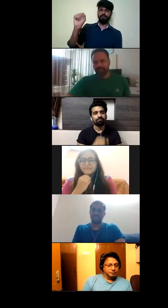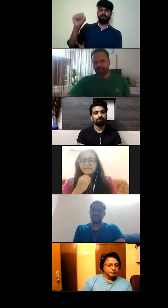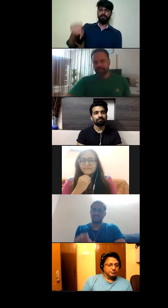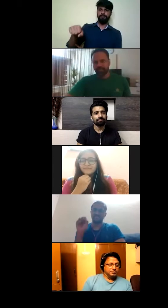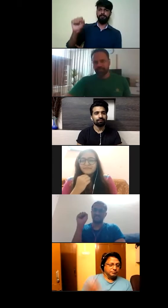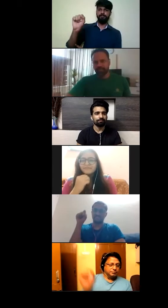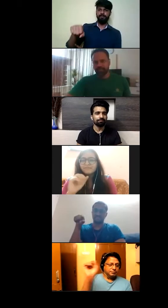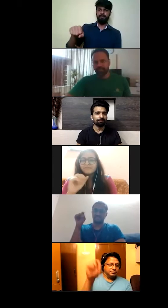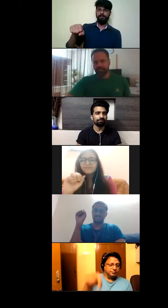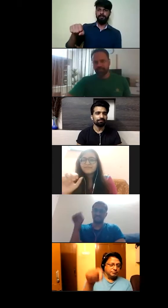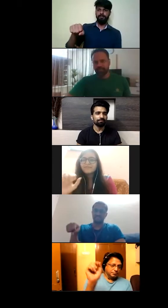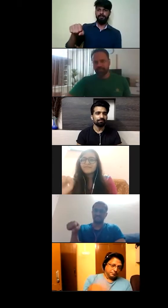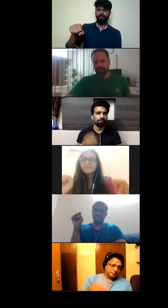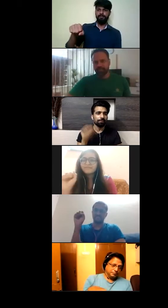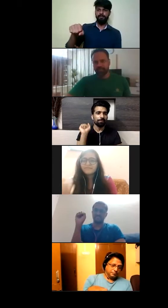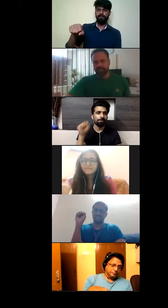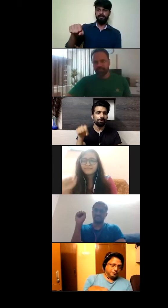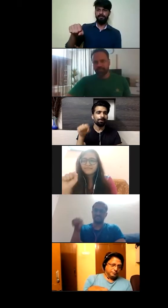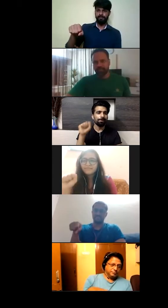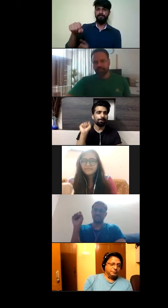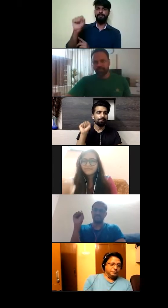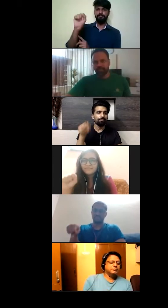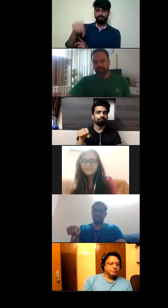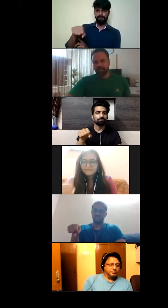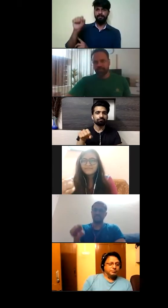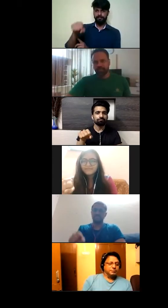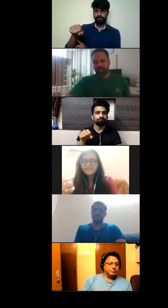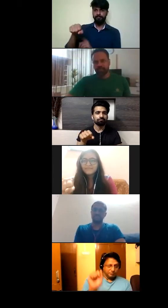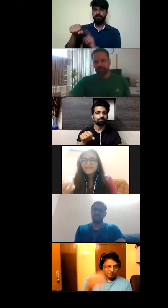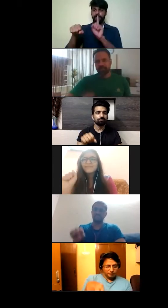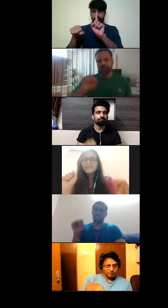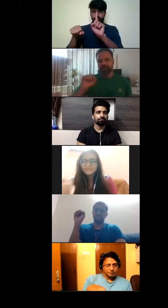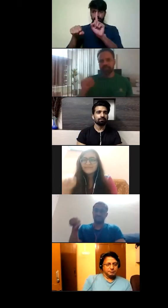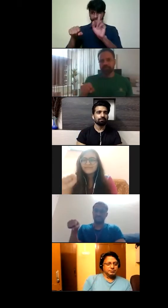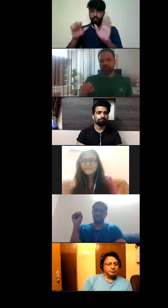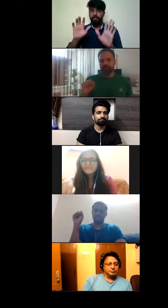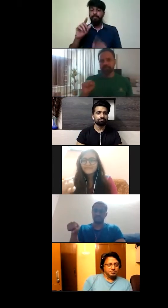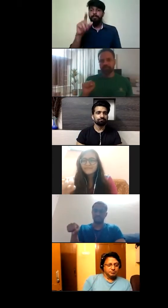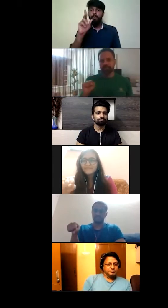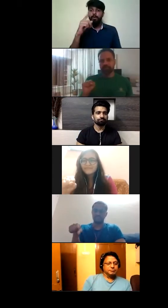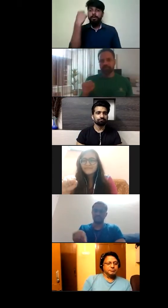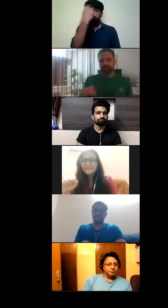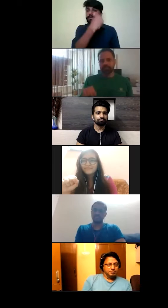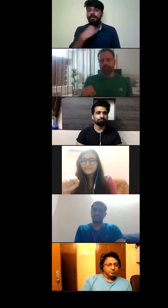Yes. So you have to move your fist.